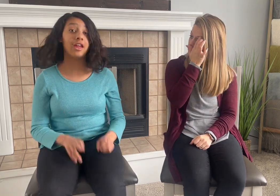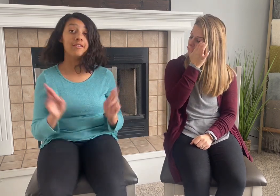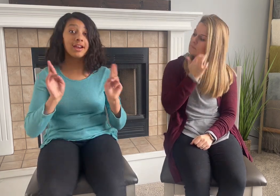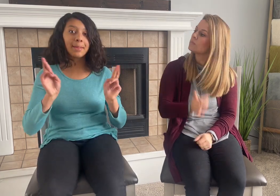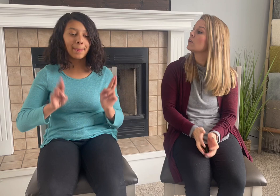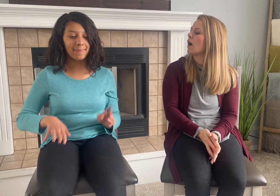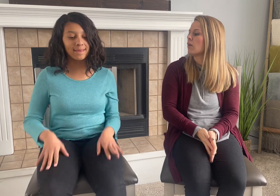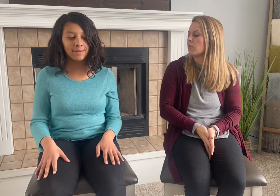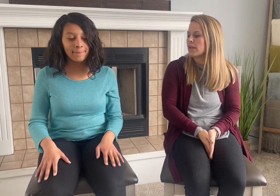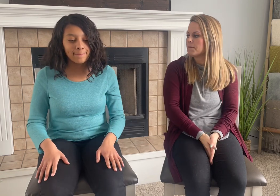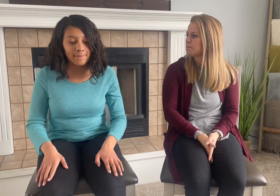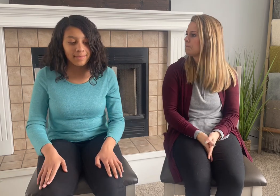Are you ready?